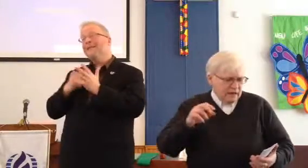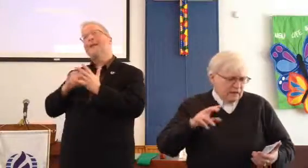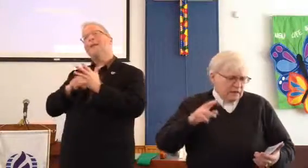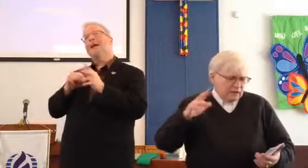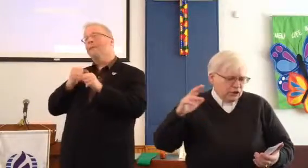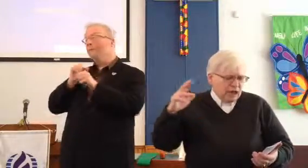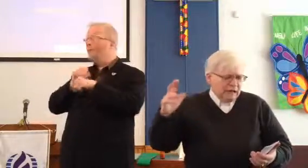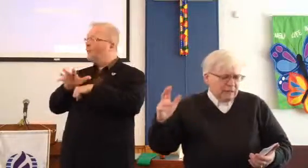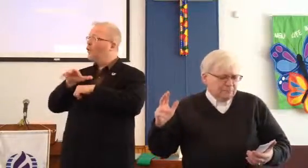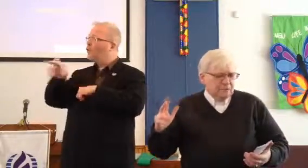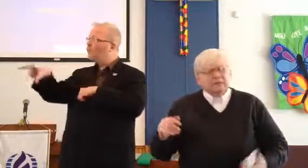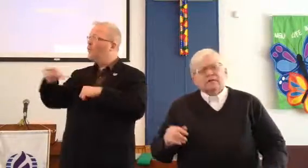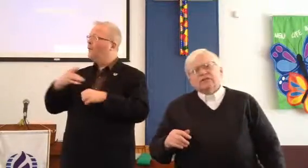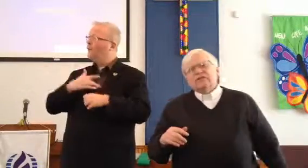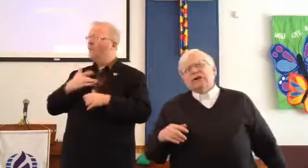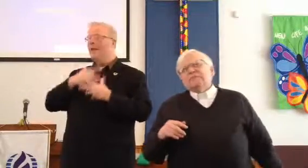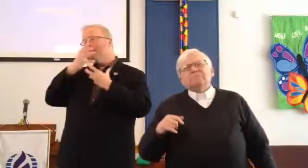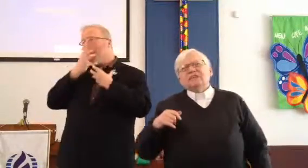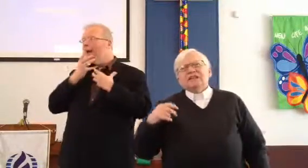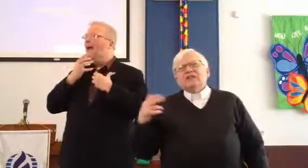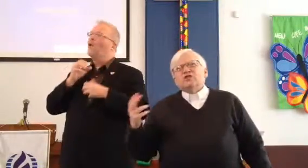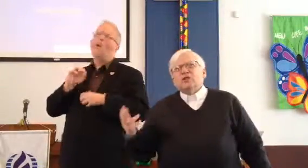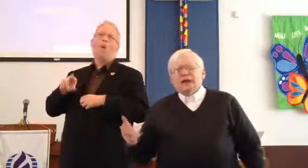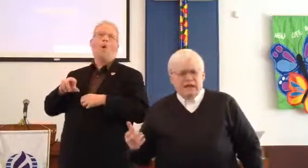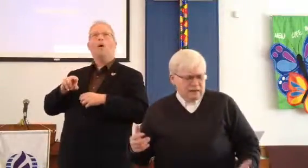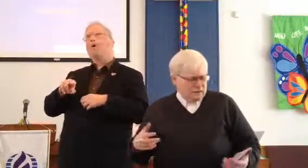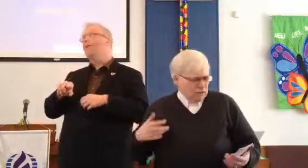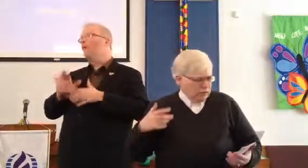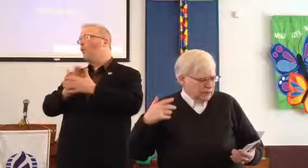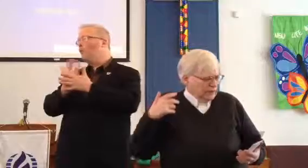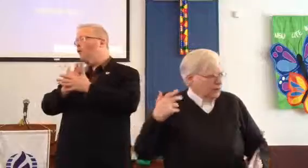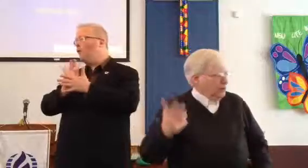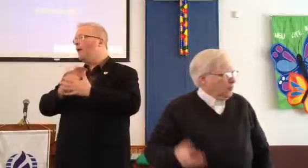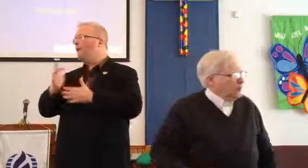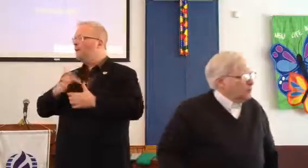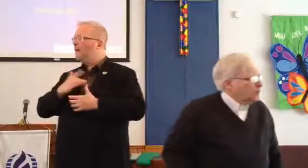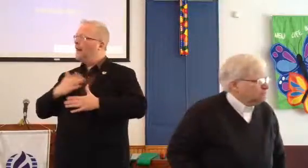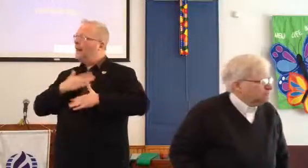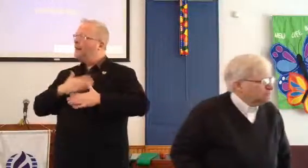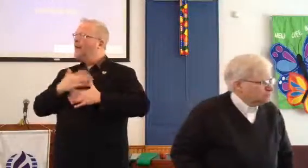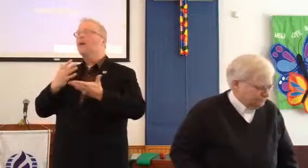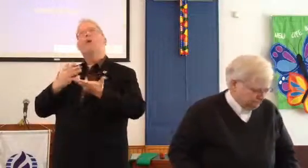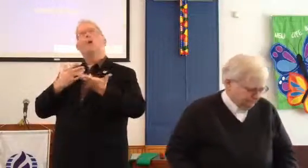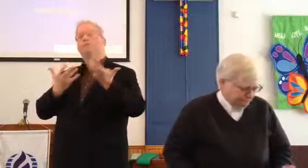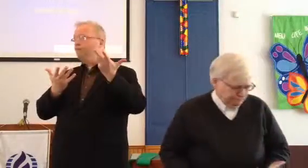or we chalk it up to a silly story told to gullible people.